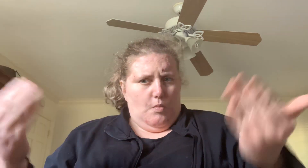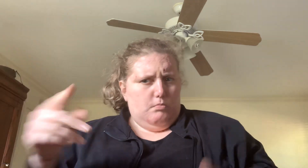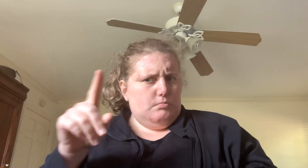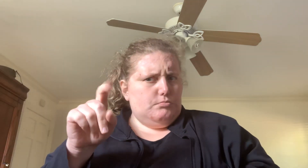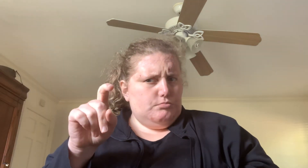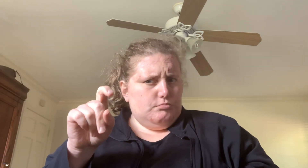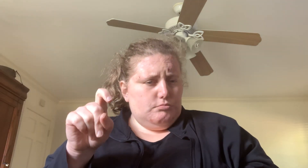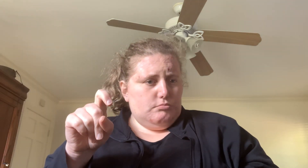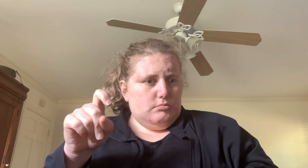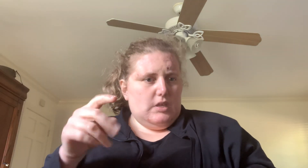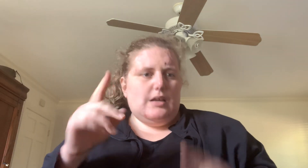The answer would be